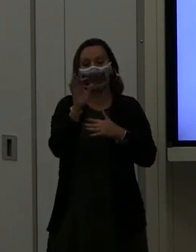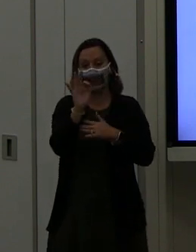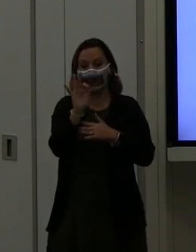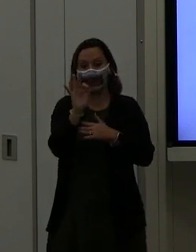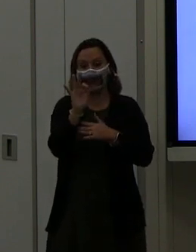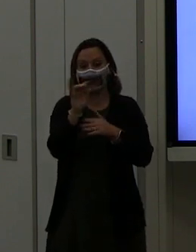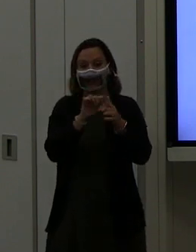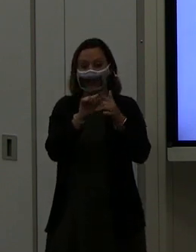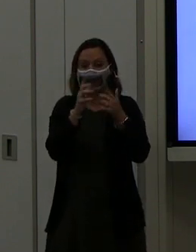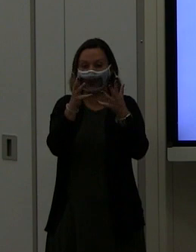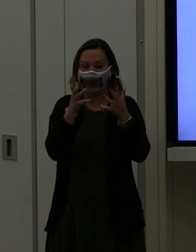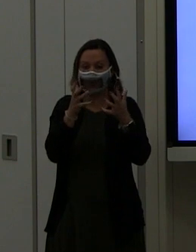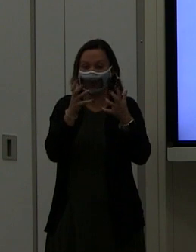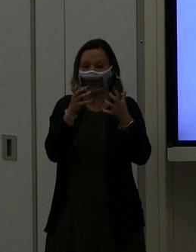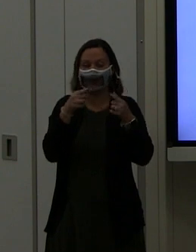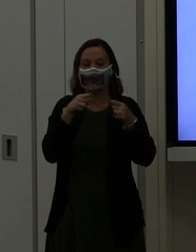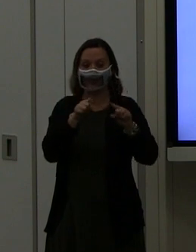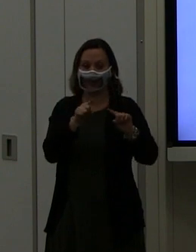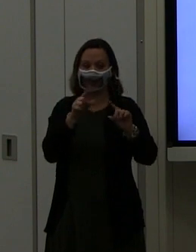the spring.